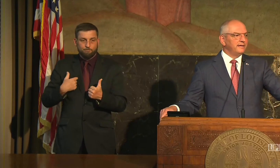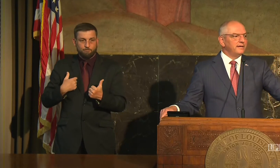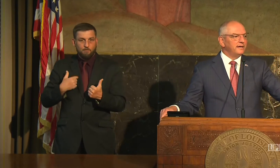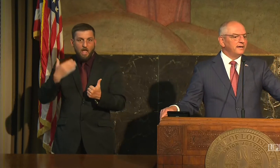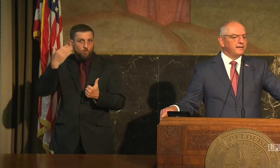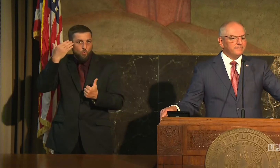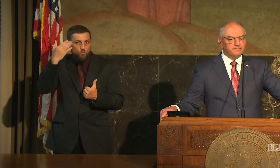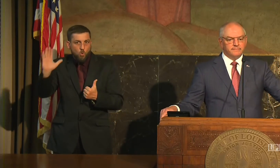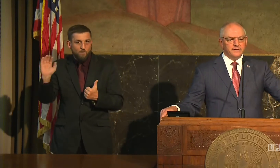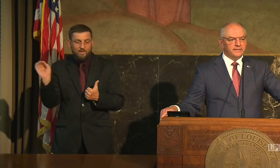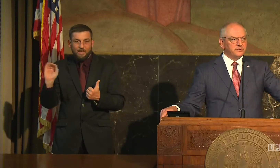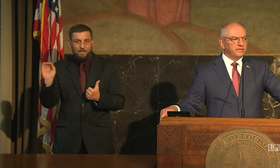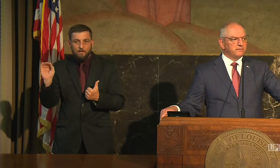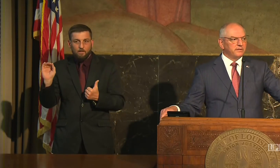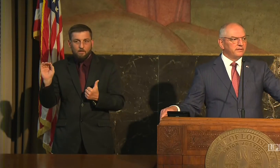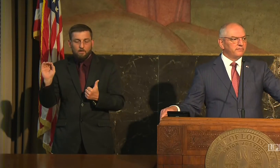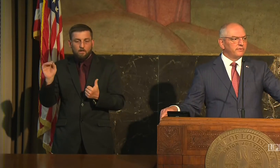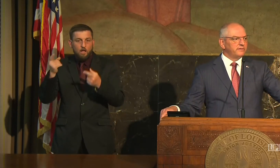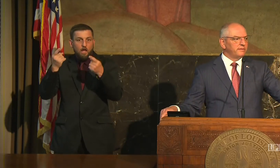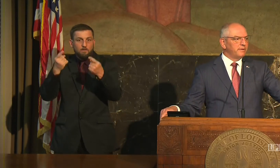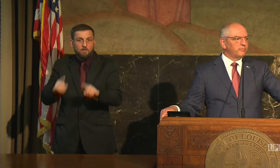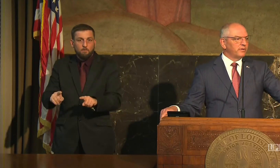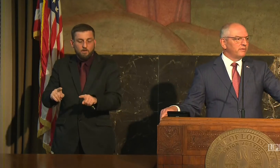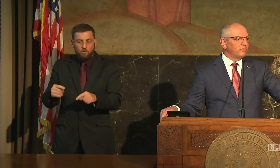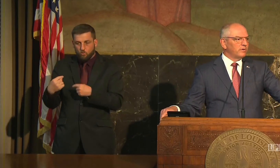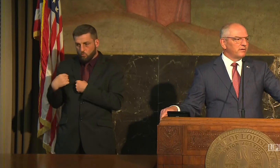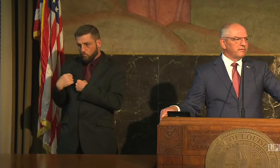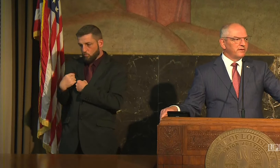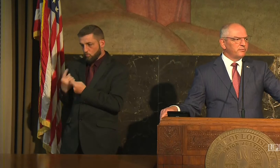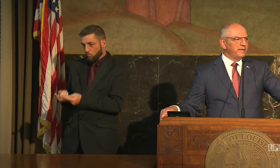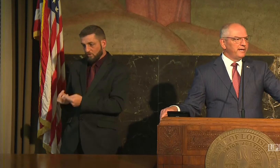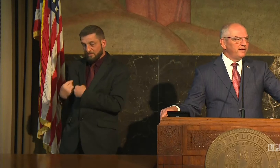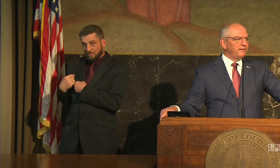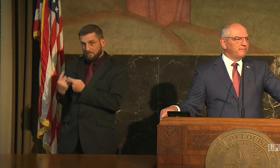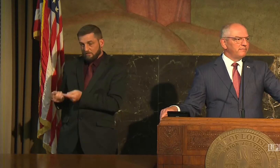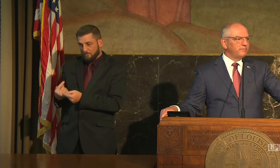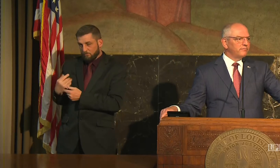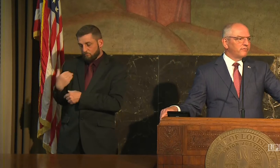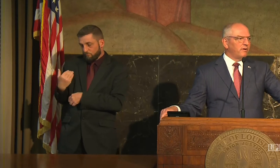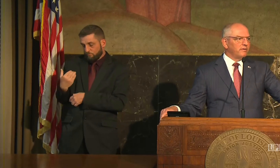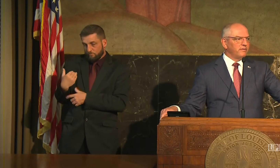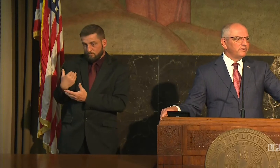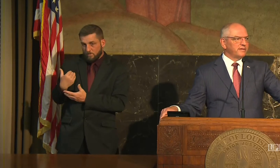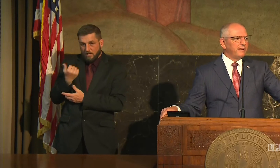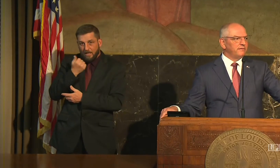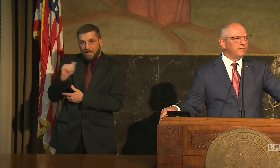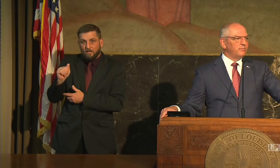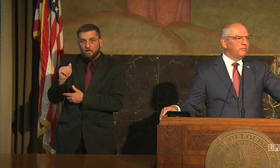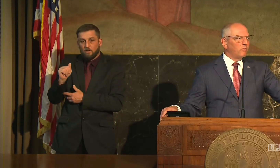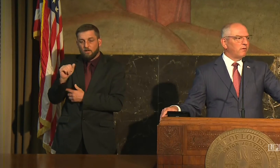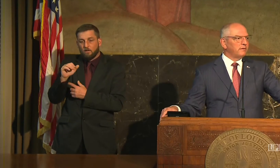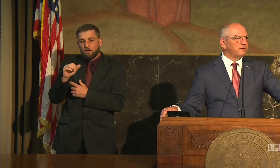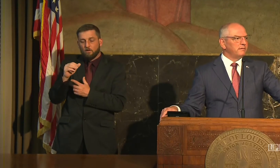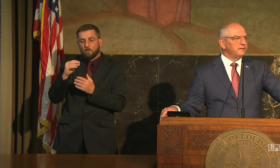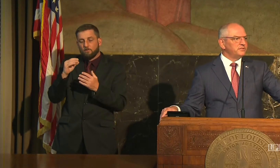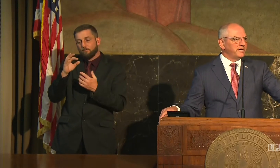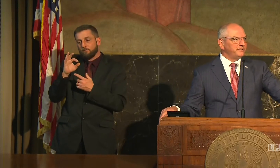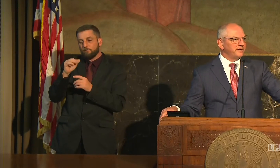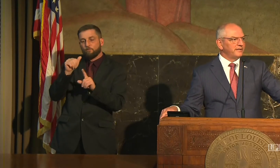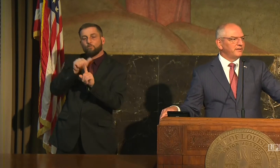any incidents in recent memory where there's been any fraud on a scale that would